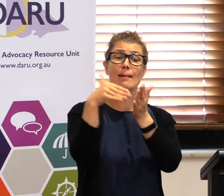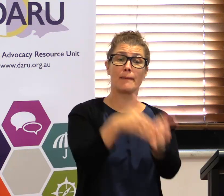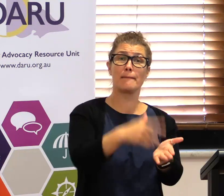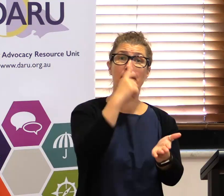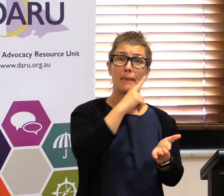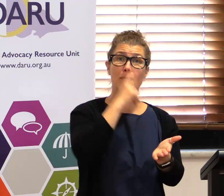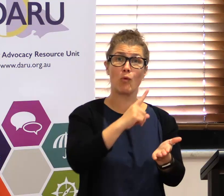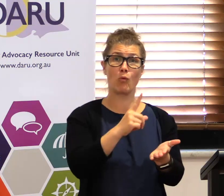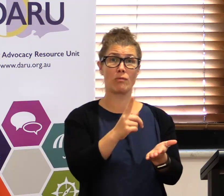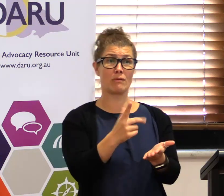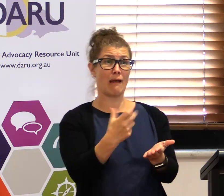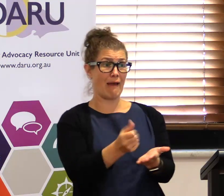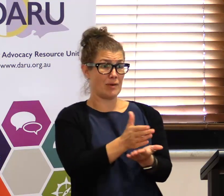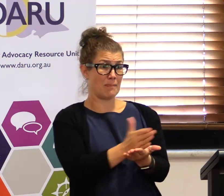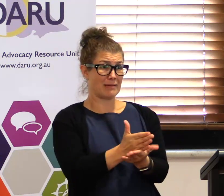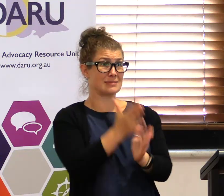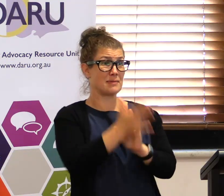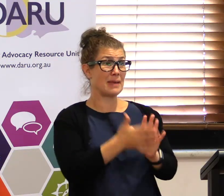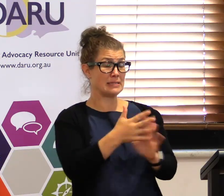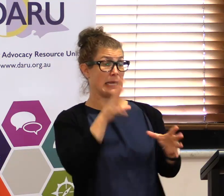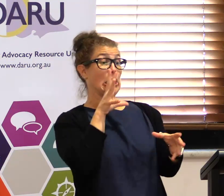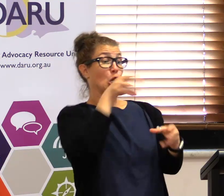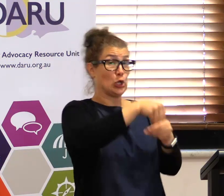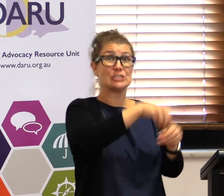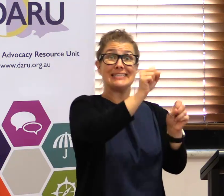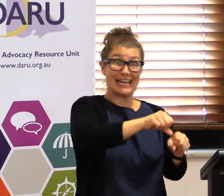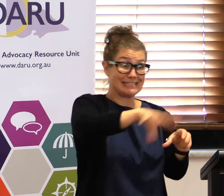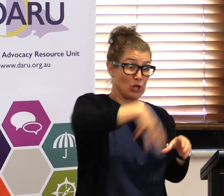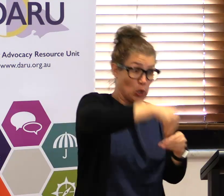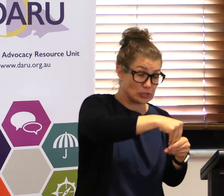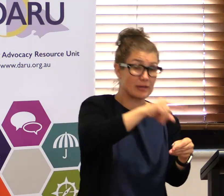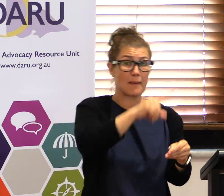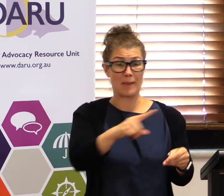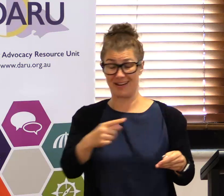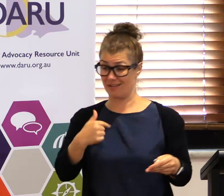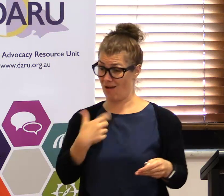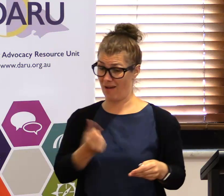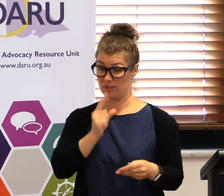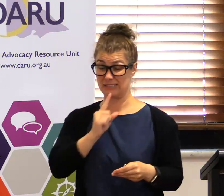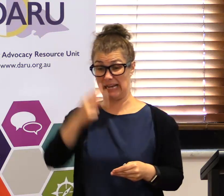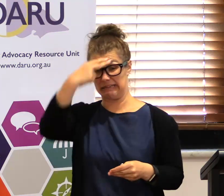between inclusion and having to disable themselves so they can access what they are entitled to?